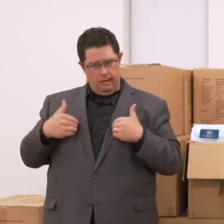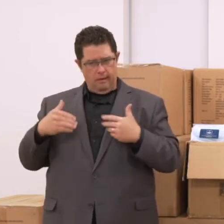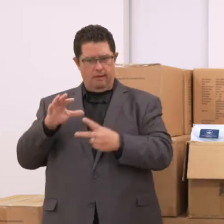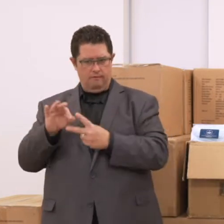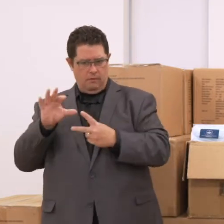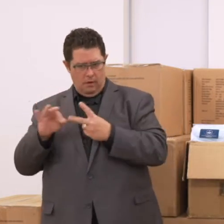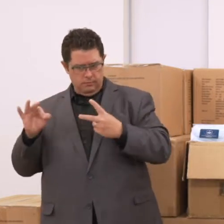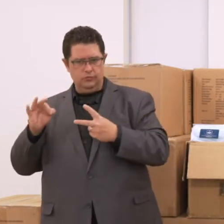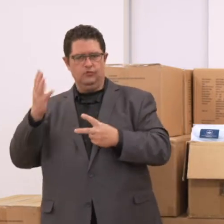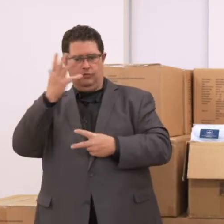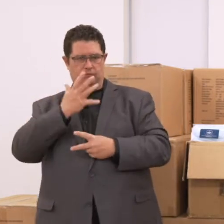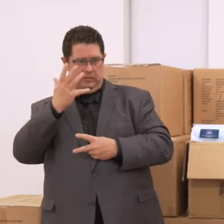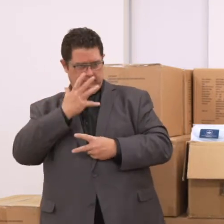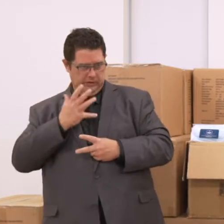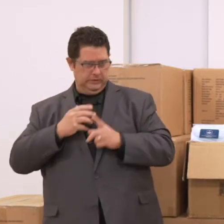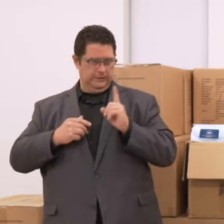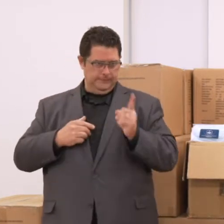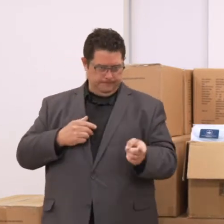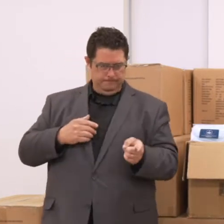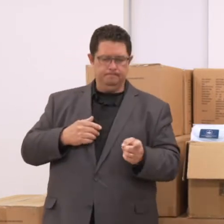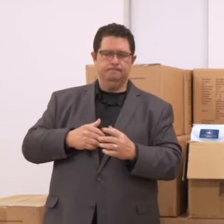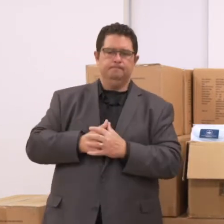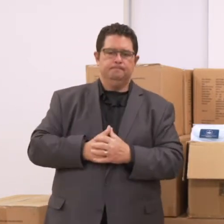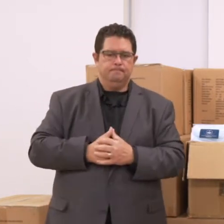learning opportunity at some point this fall.